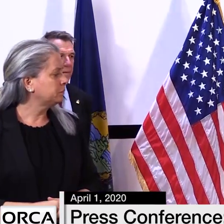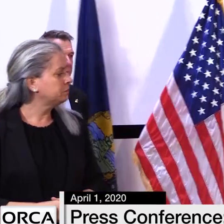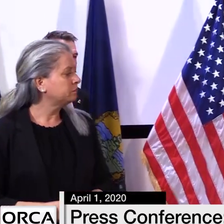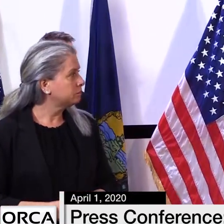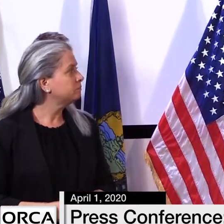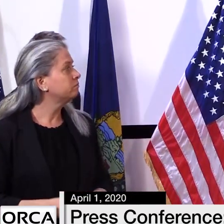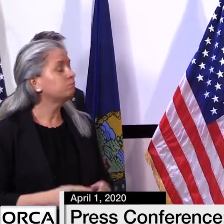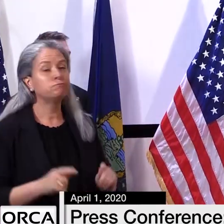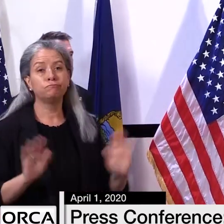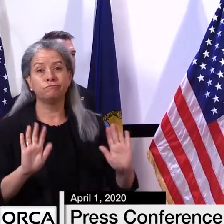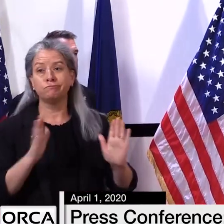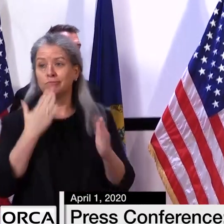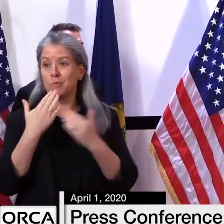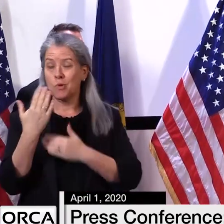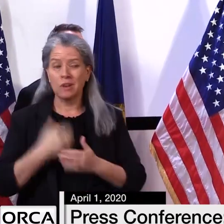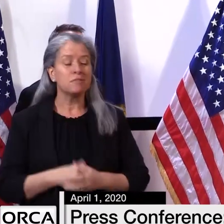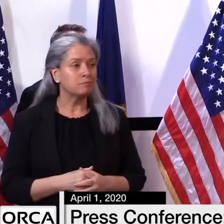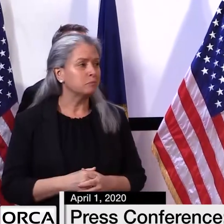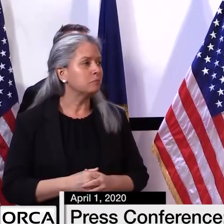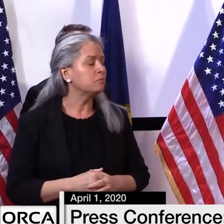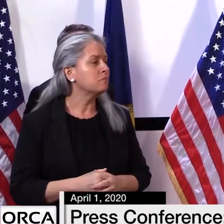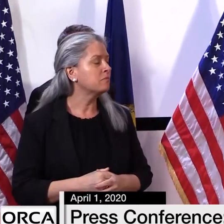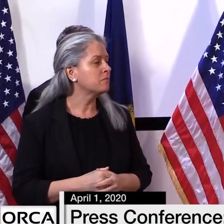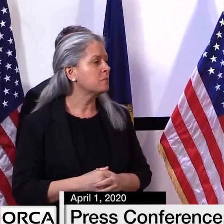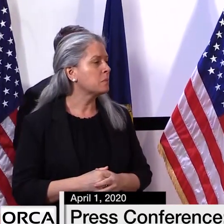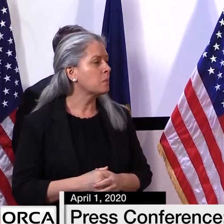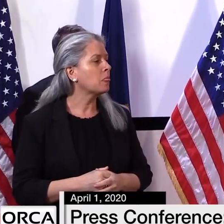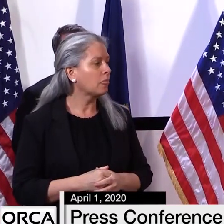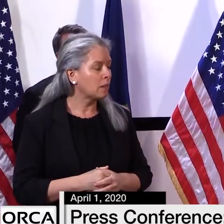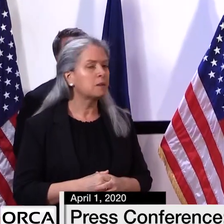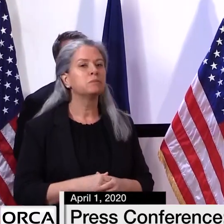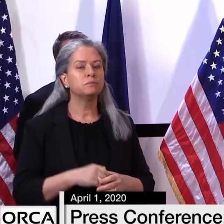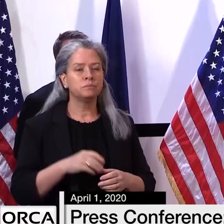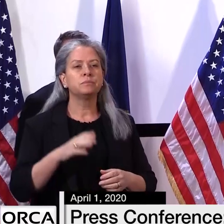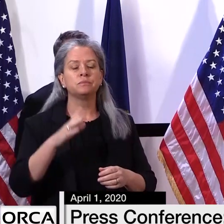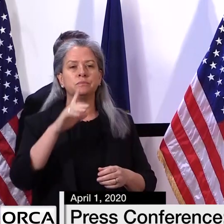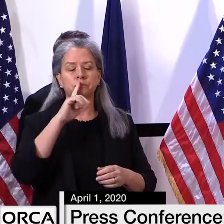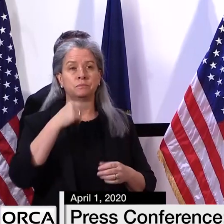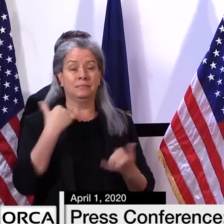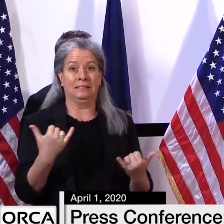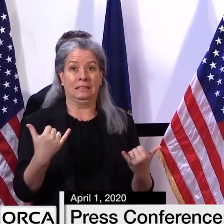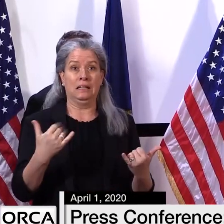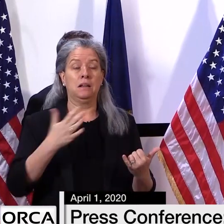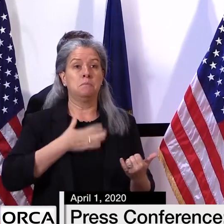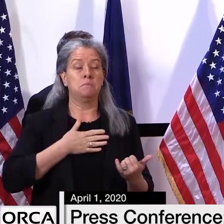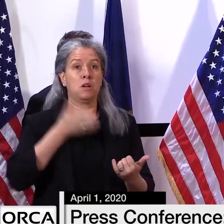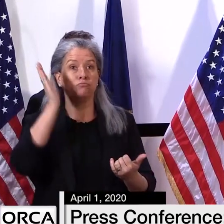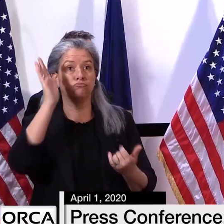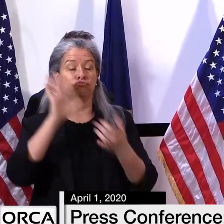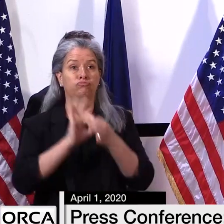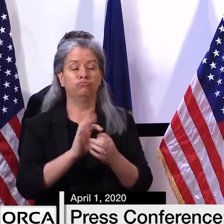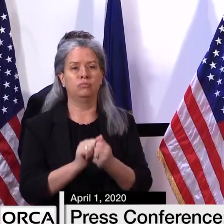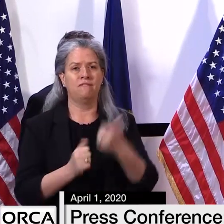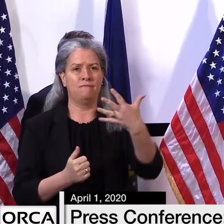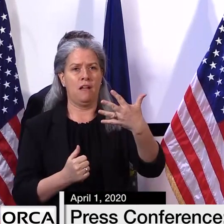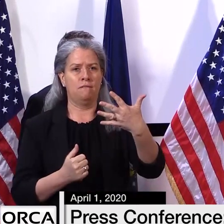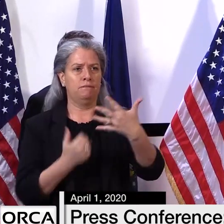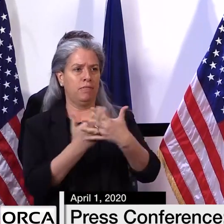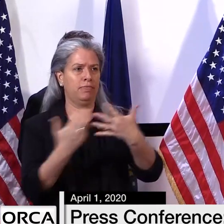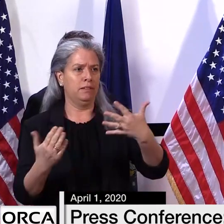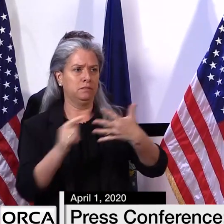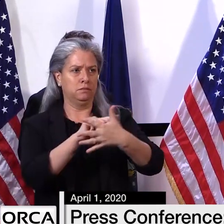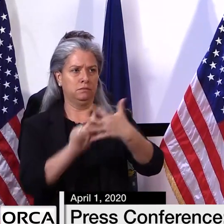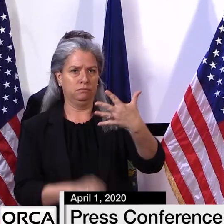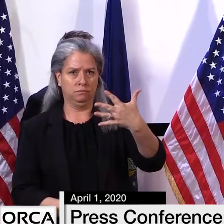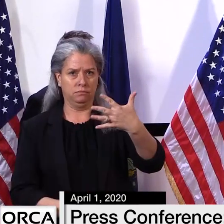Good morning. I'm going to make 5 bullet points today. First, I want to show you